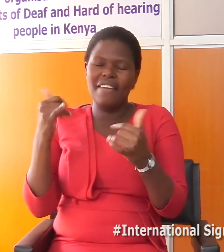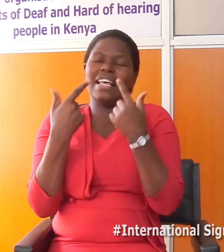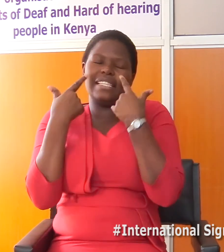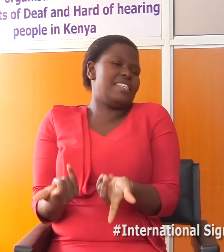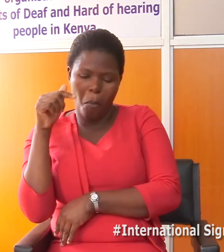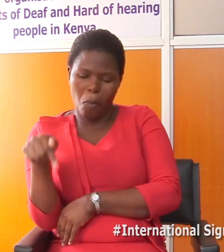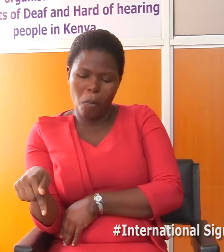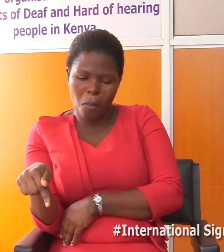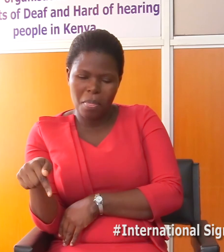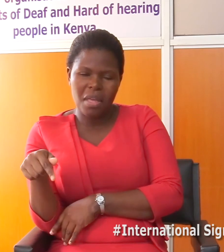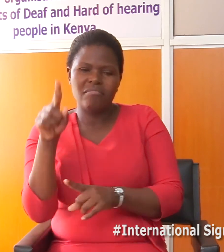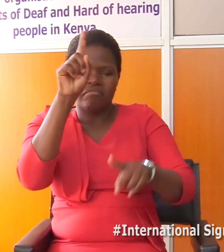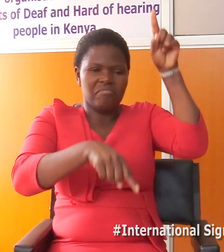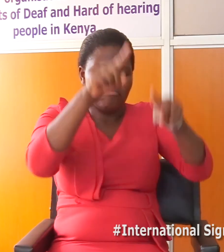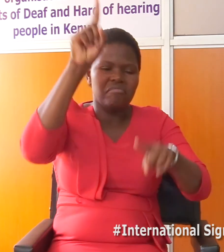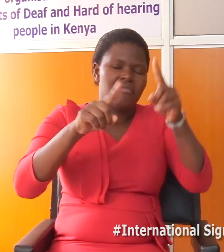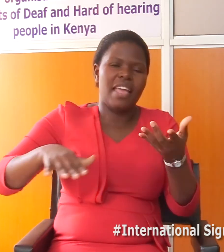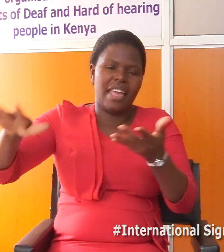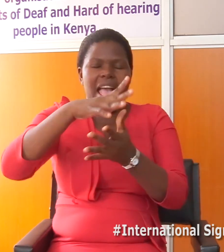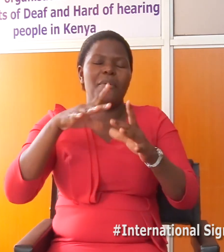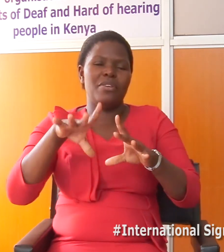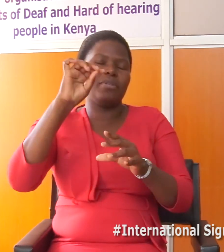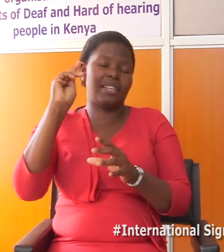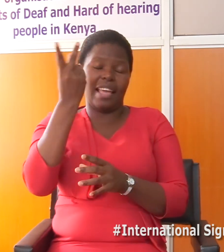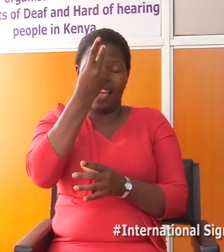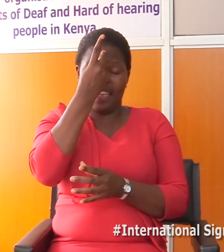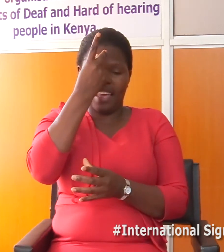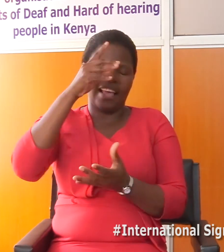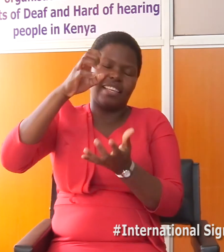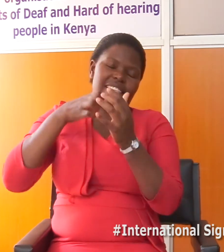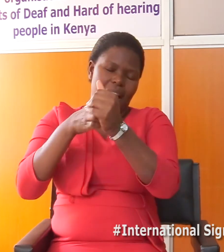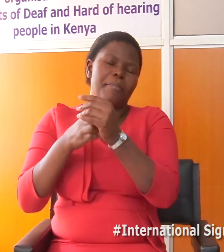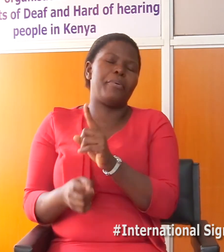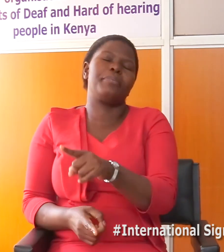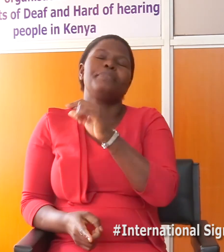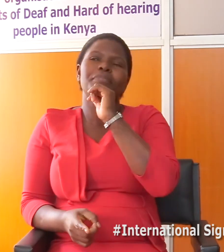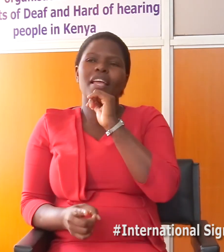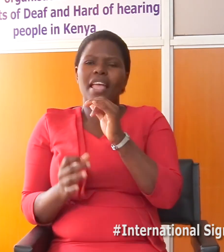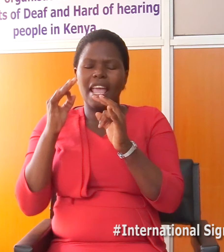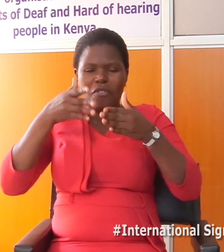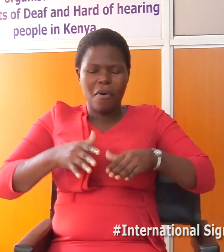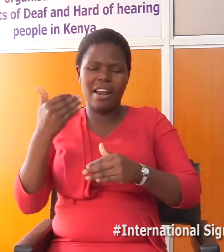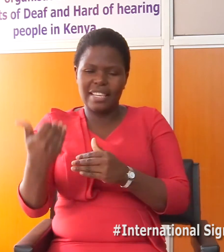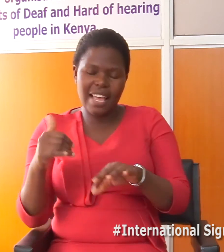represent. For example, when a deaf person is born at home, so it depends on maybe the variations of how. For example, let me talk of